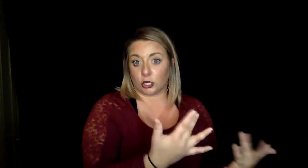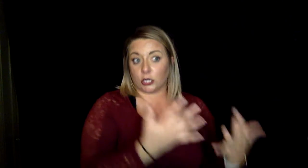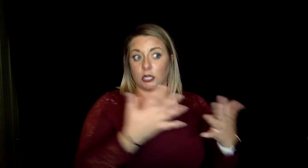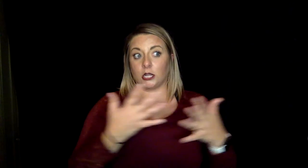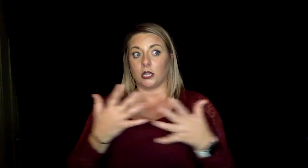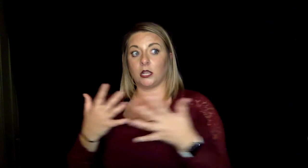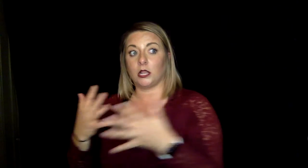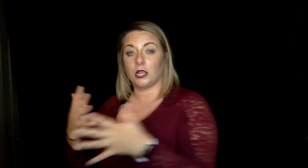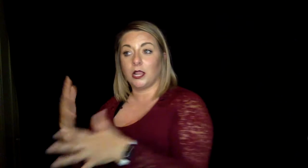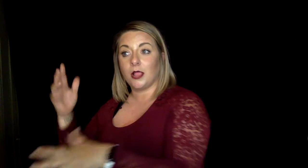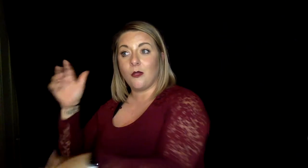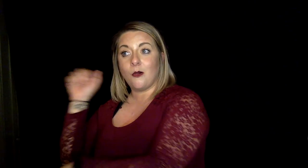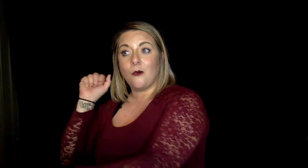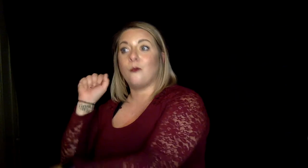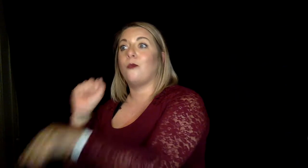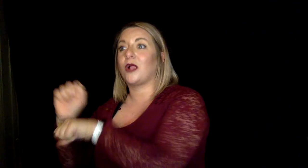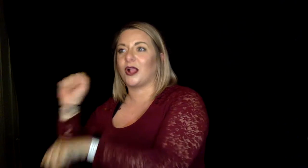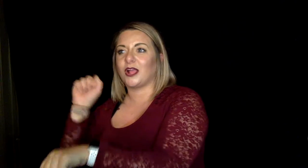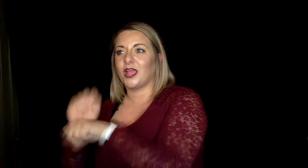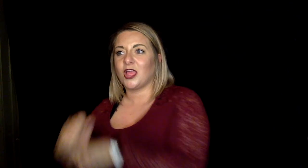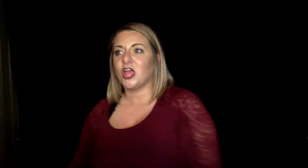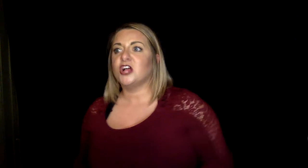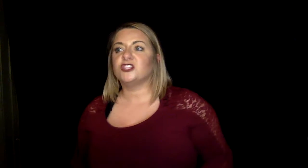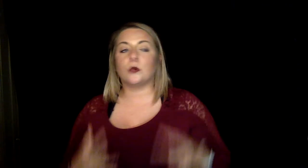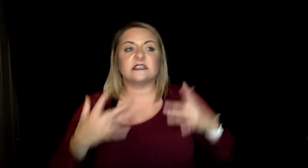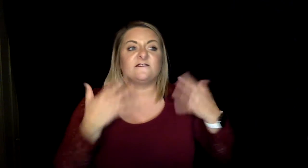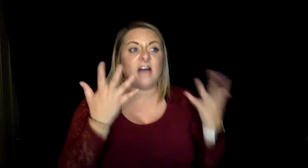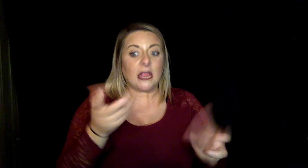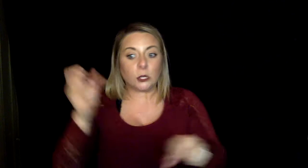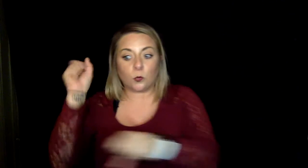fire, work.